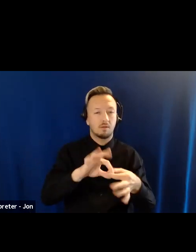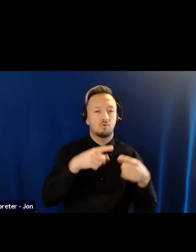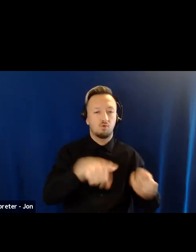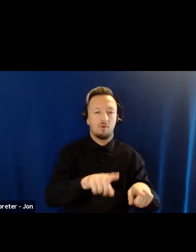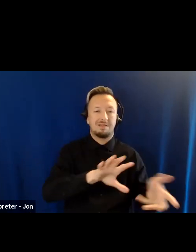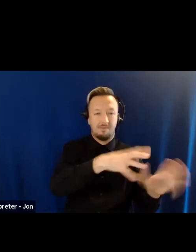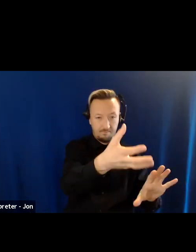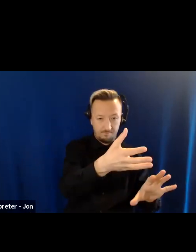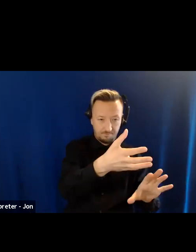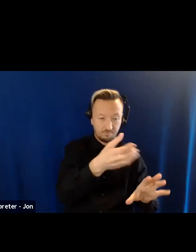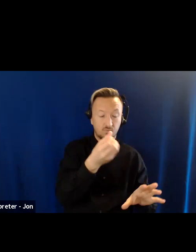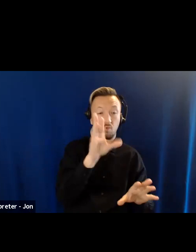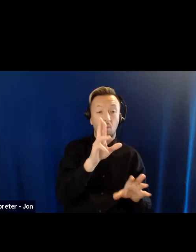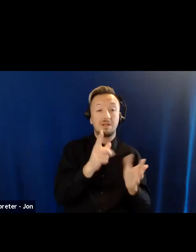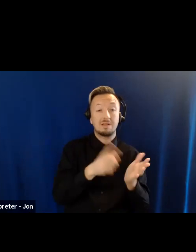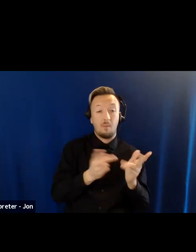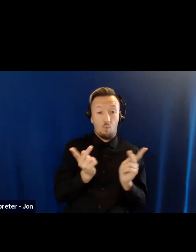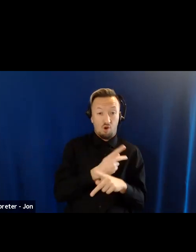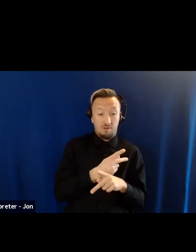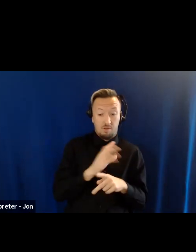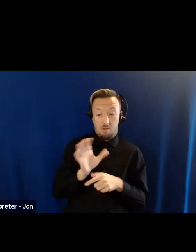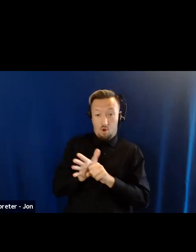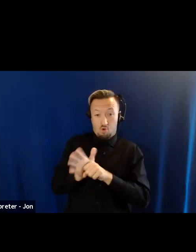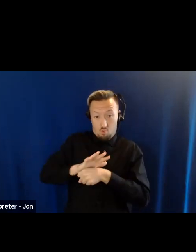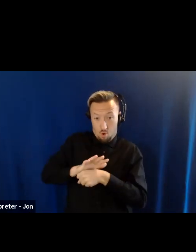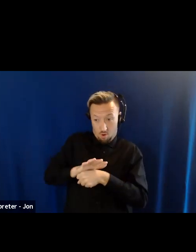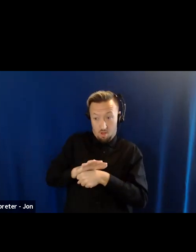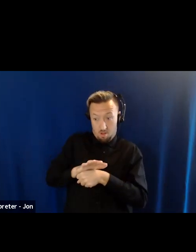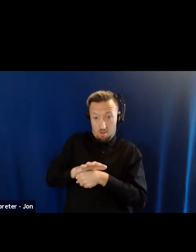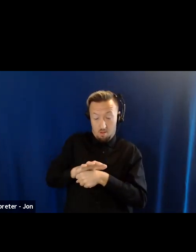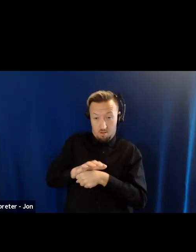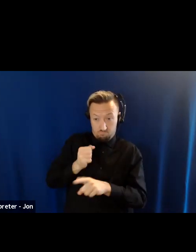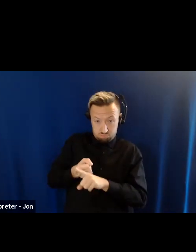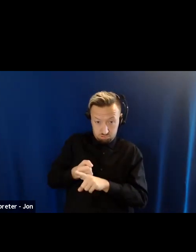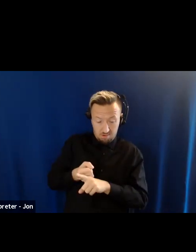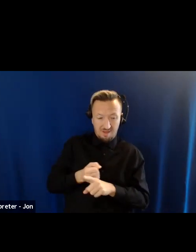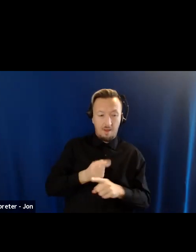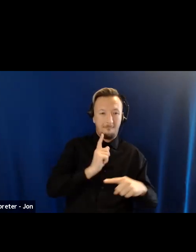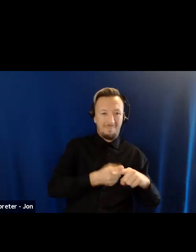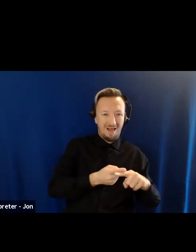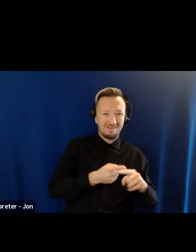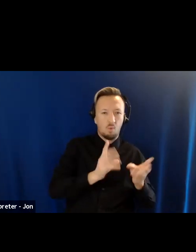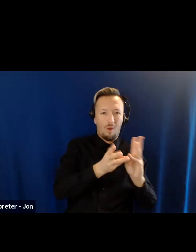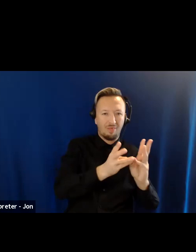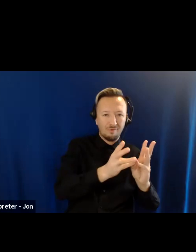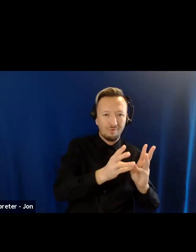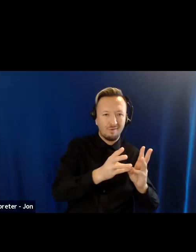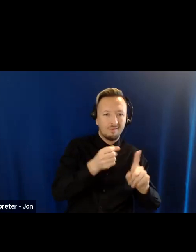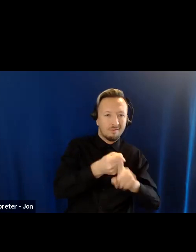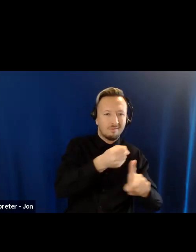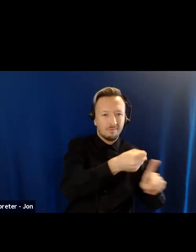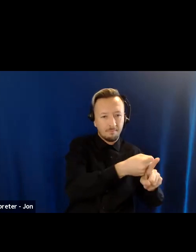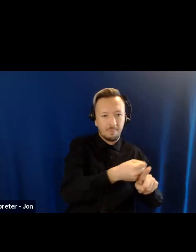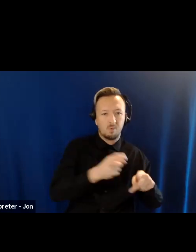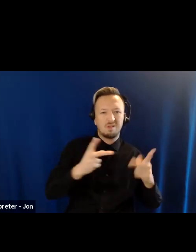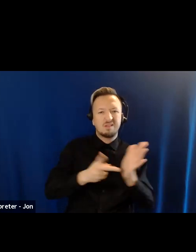concurrent disasters that happen during COVID-19 because we get the pandemic, so we get more people being institutionalized and people are being injured and people